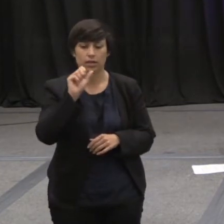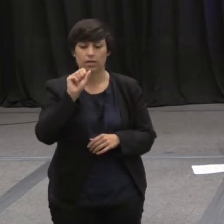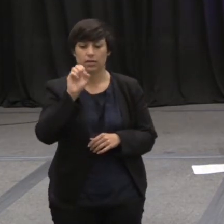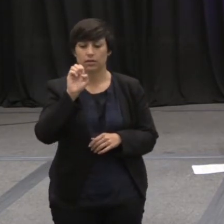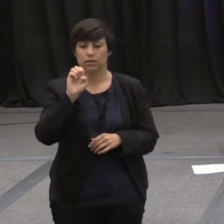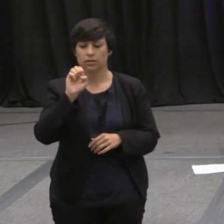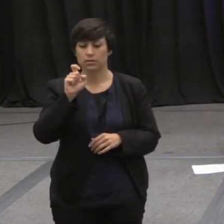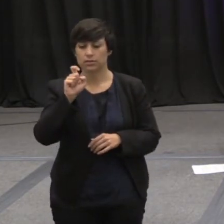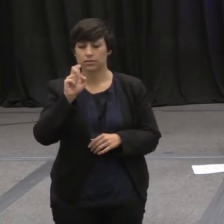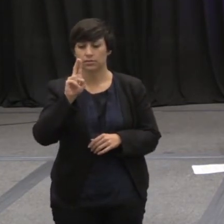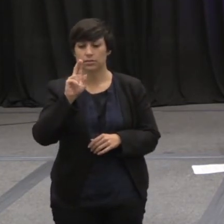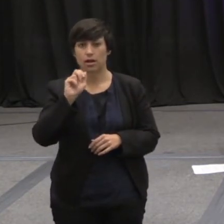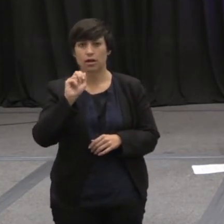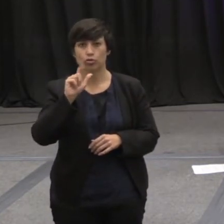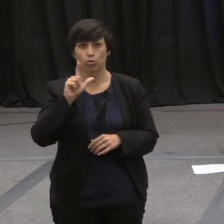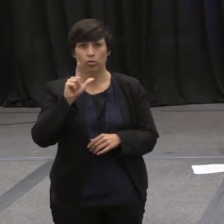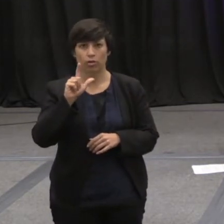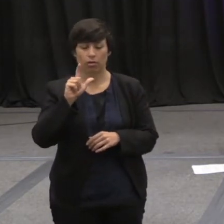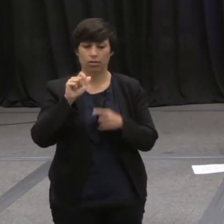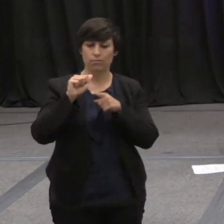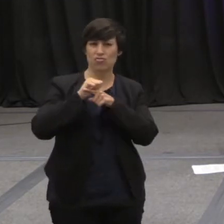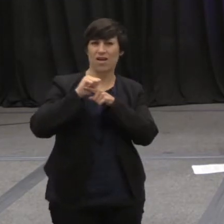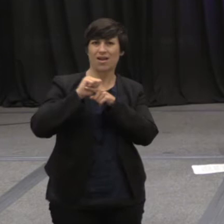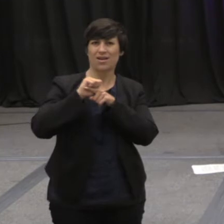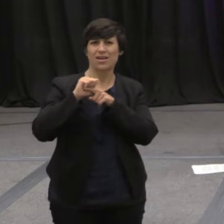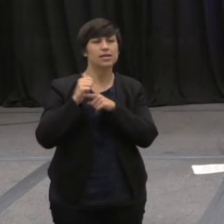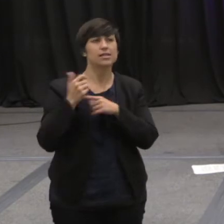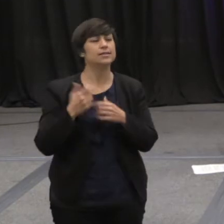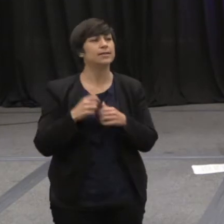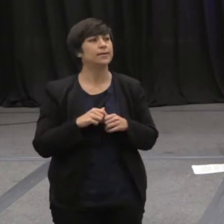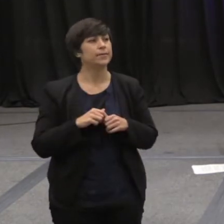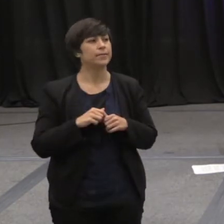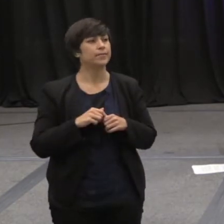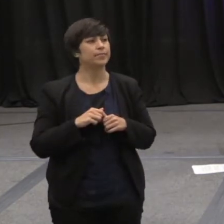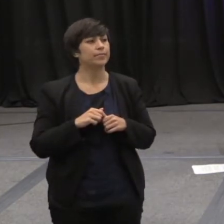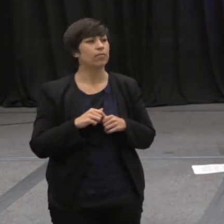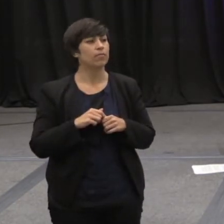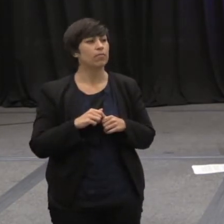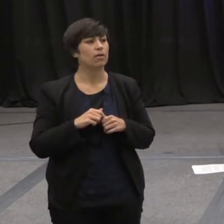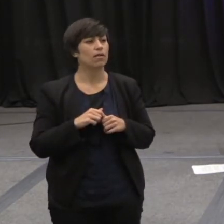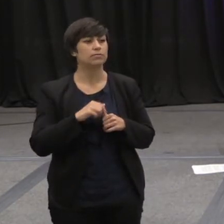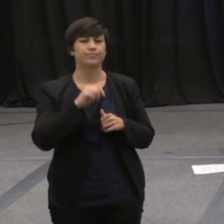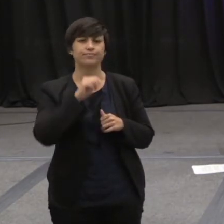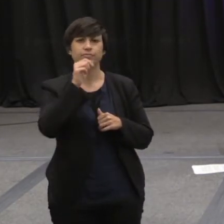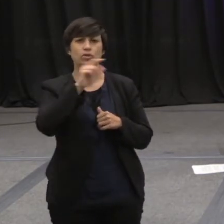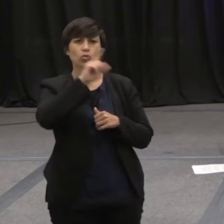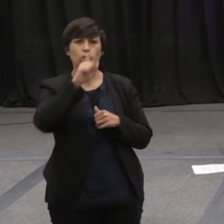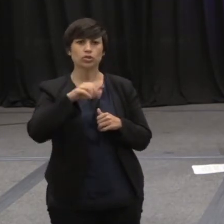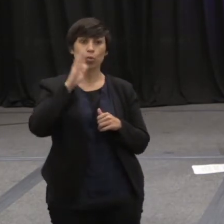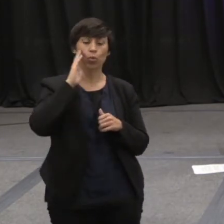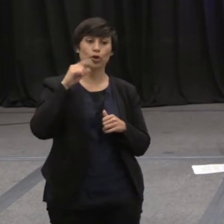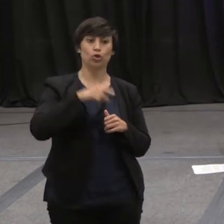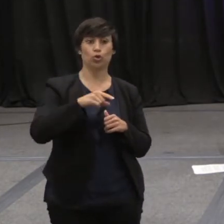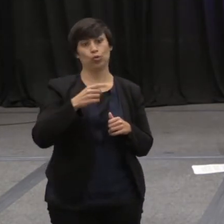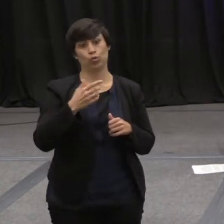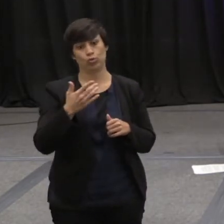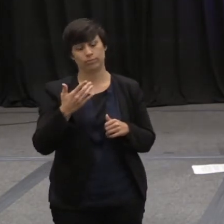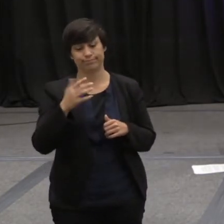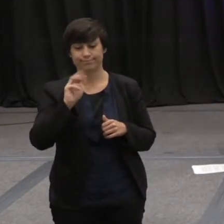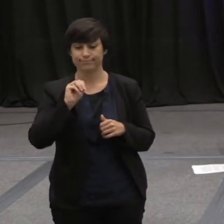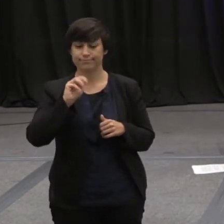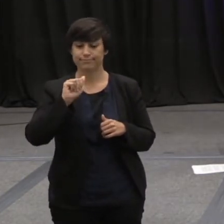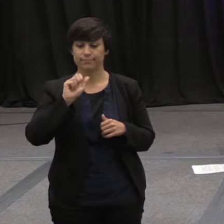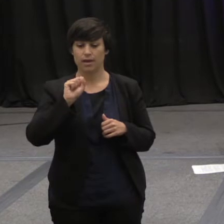practice or a daily sexual practice, it's not even are you going to masturbate every day? It starts as